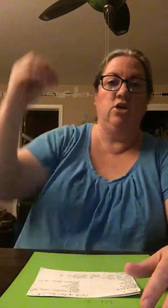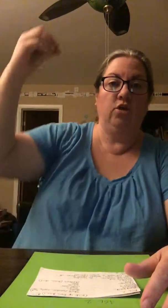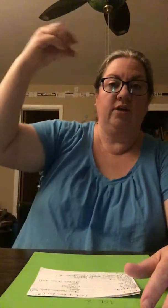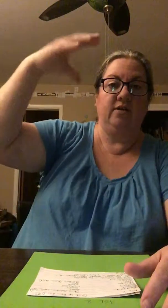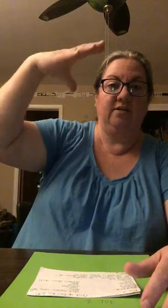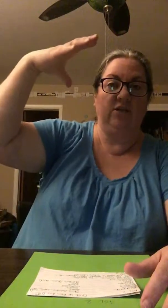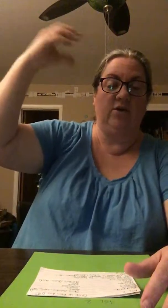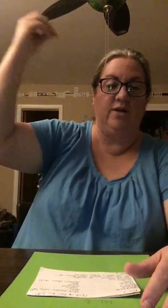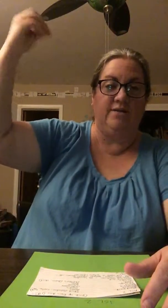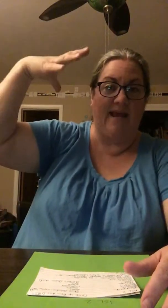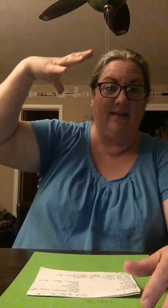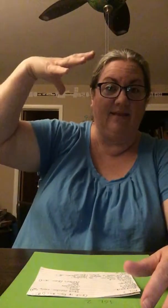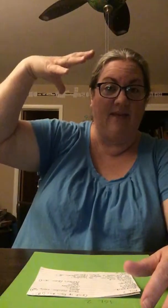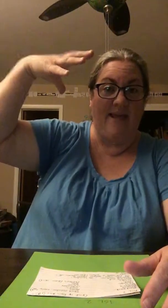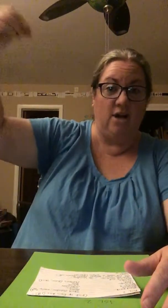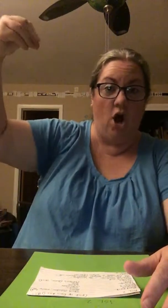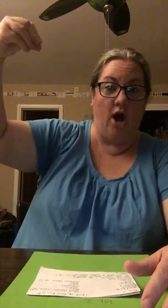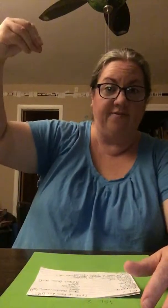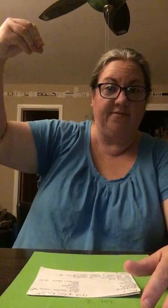You could take the light off.